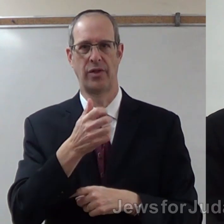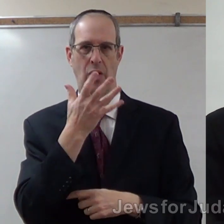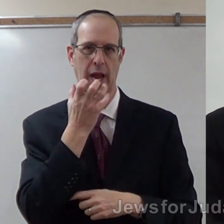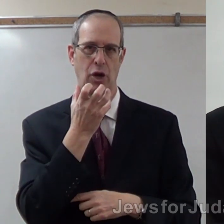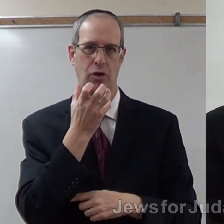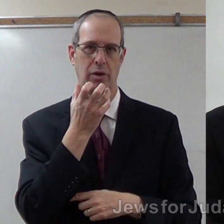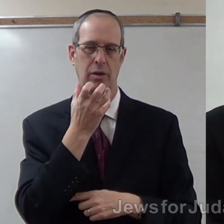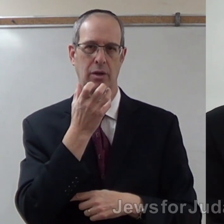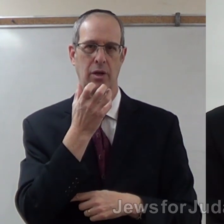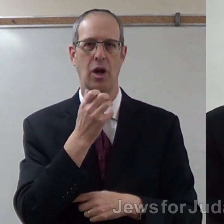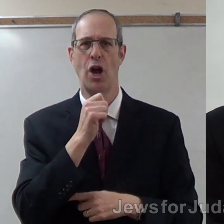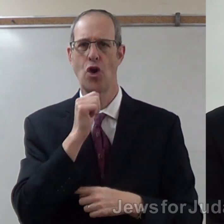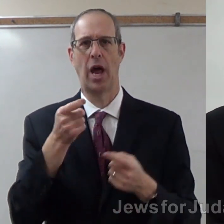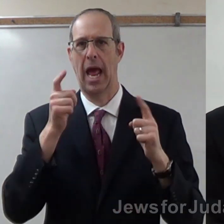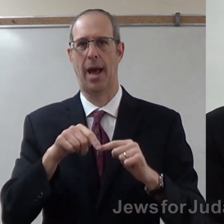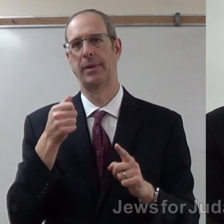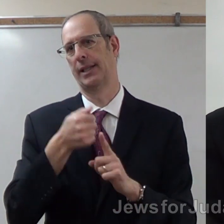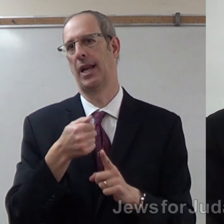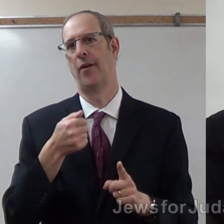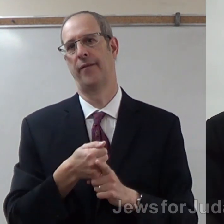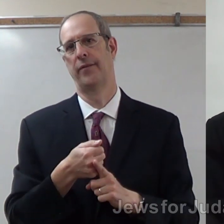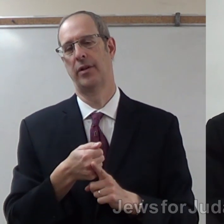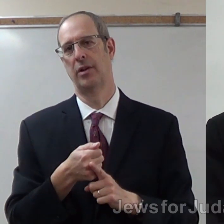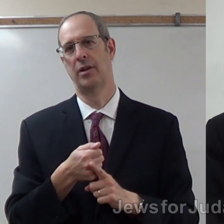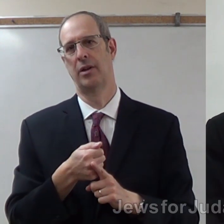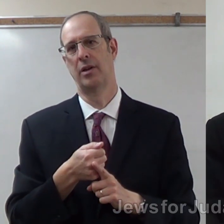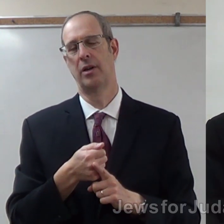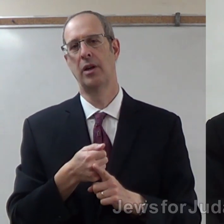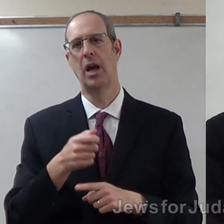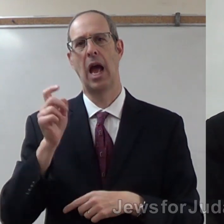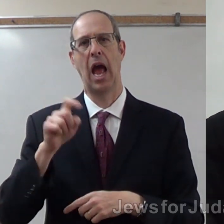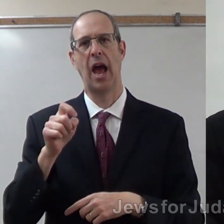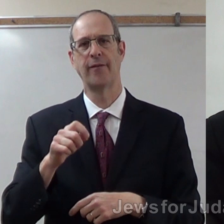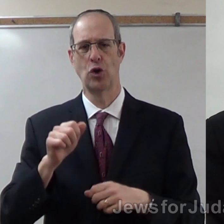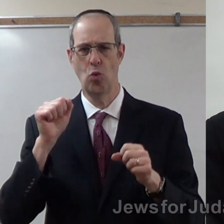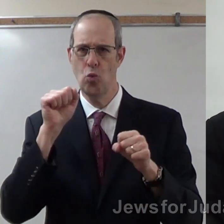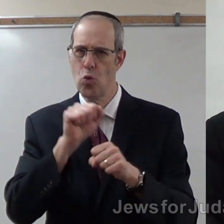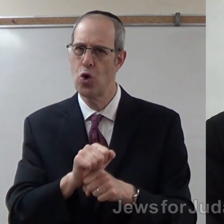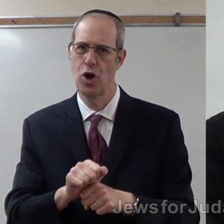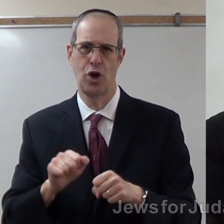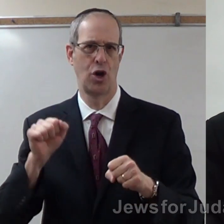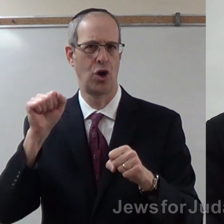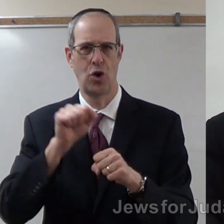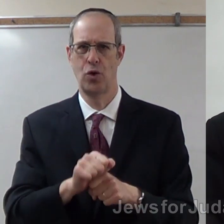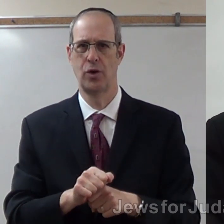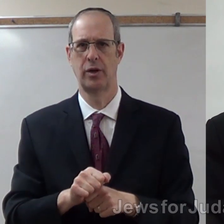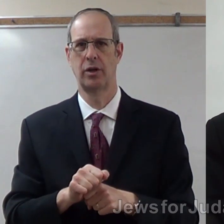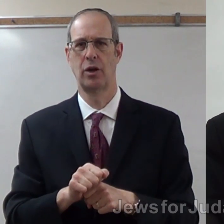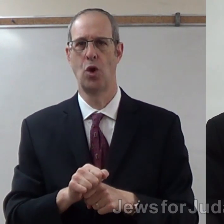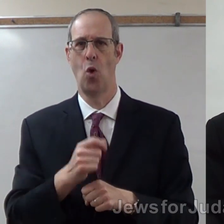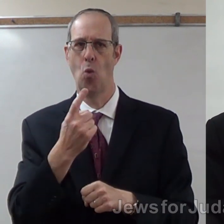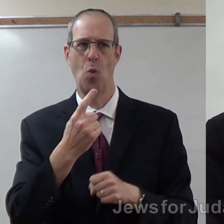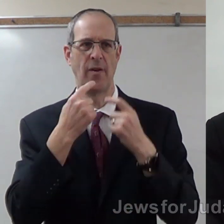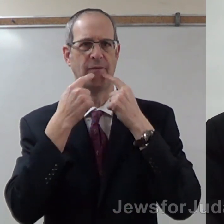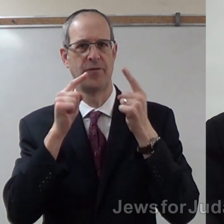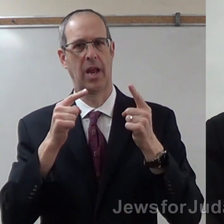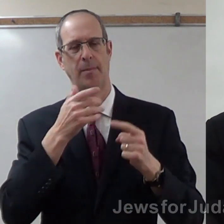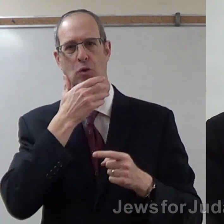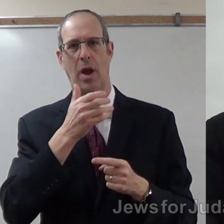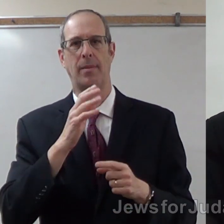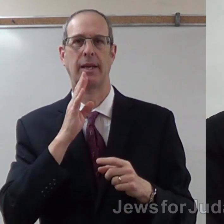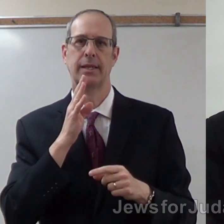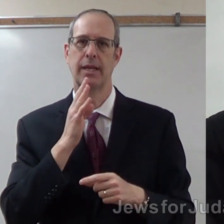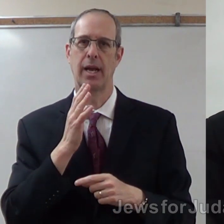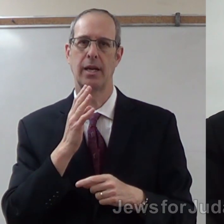It doesn't happen by itself. You have to work on it. One of our great rabbis